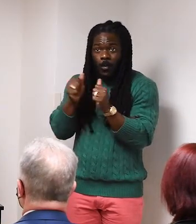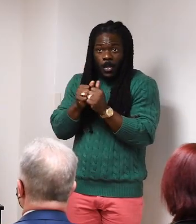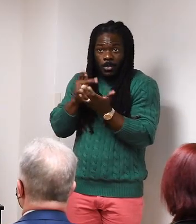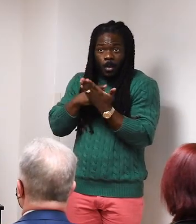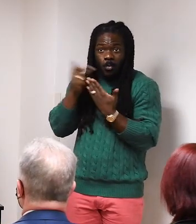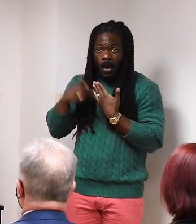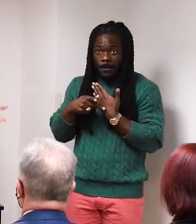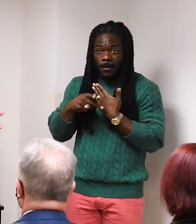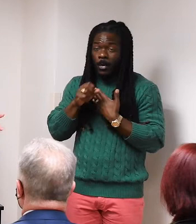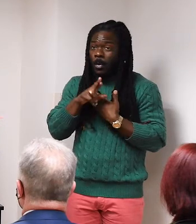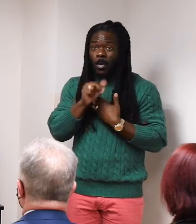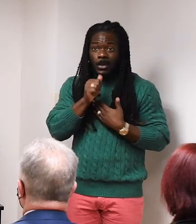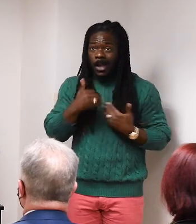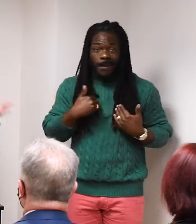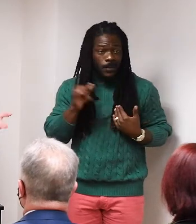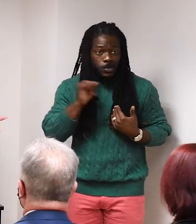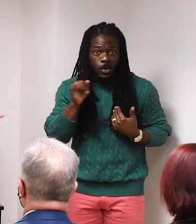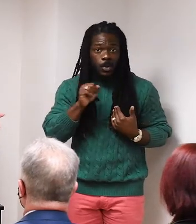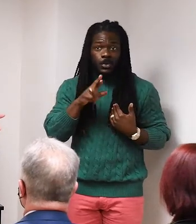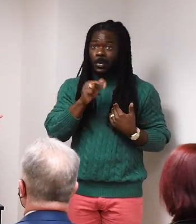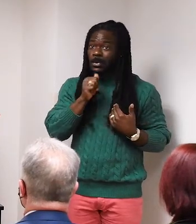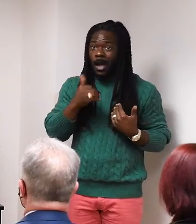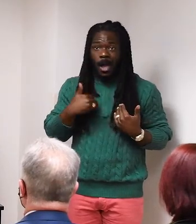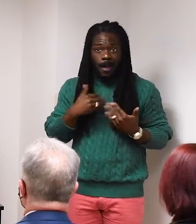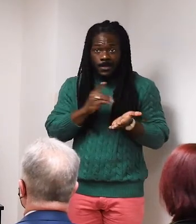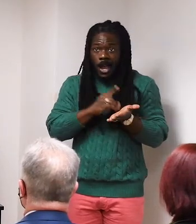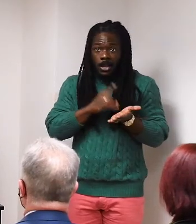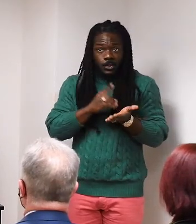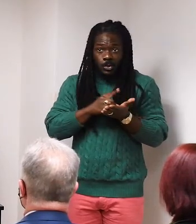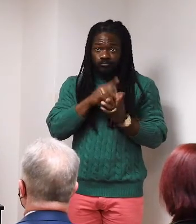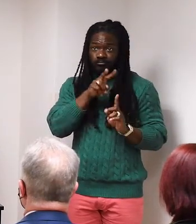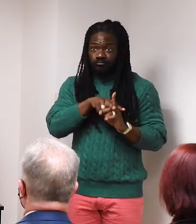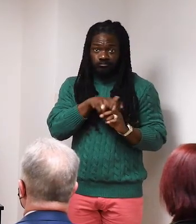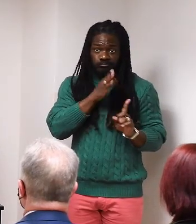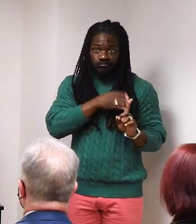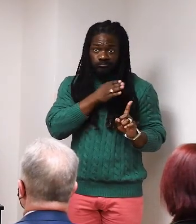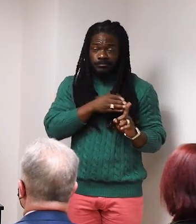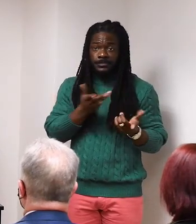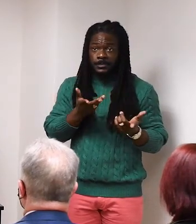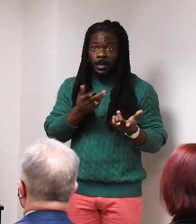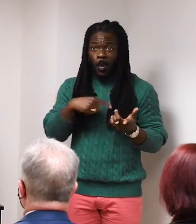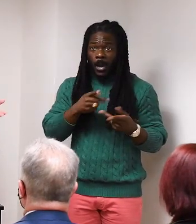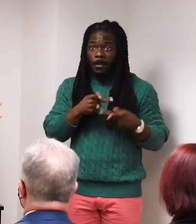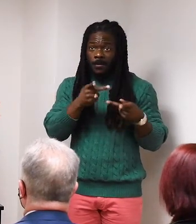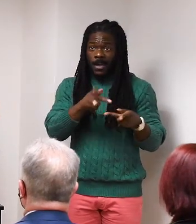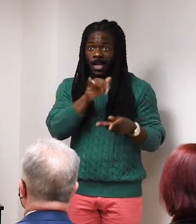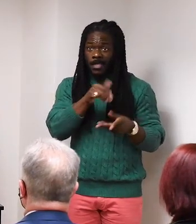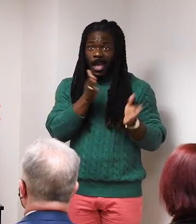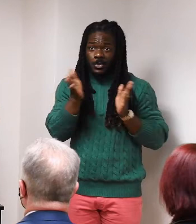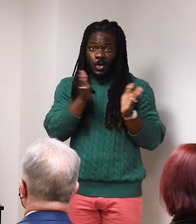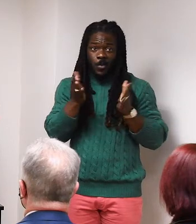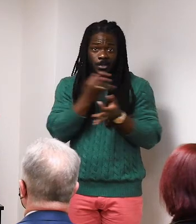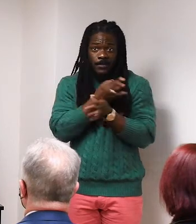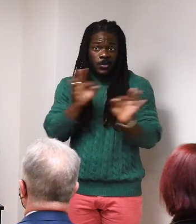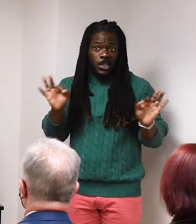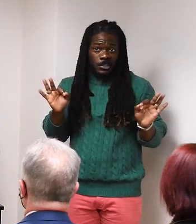program, or who don't have insurance, or who don't have a pediatrician. And we provide that service free of charge because we don't want to put